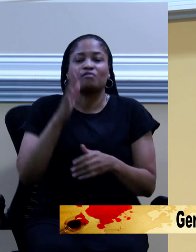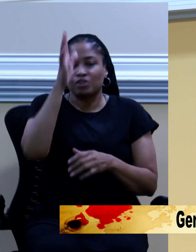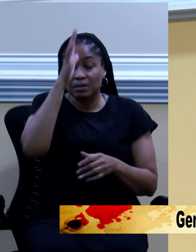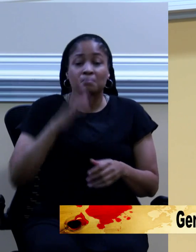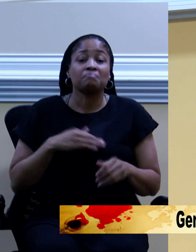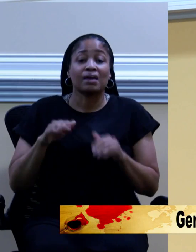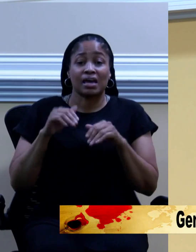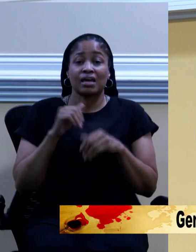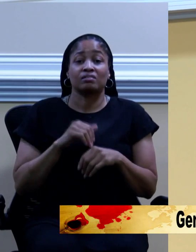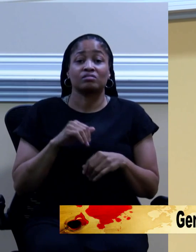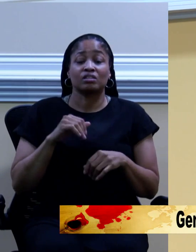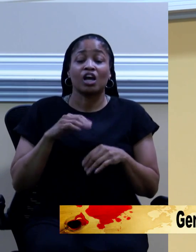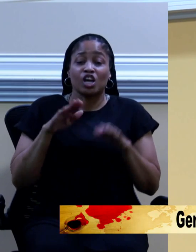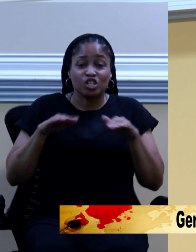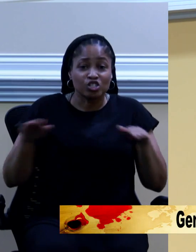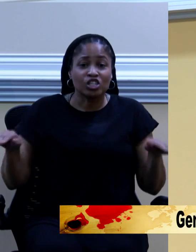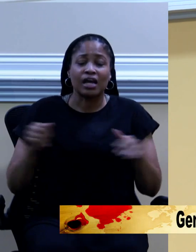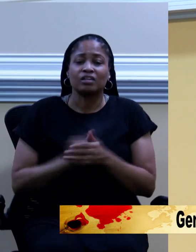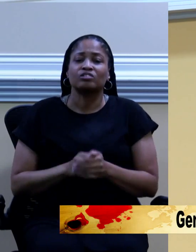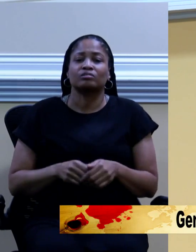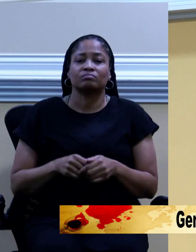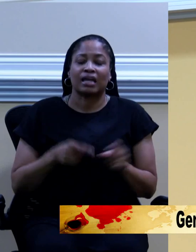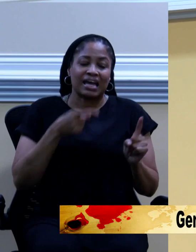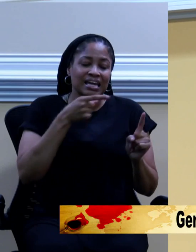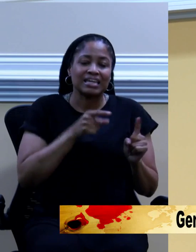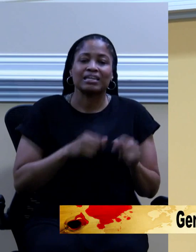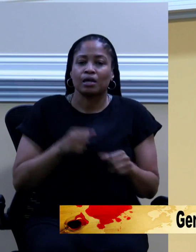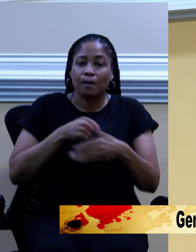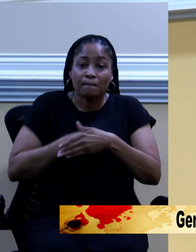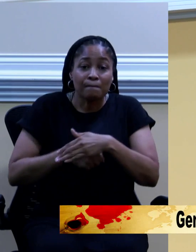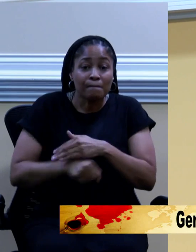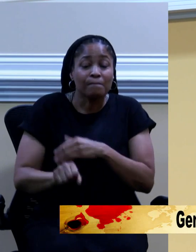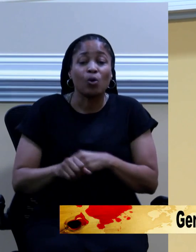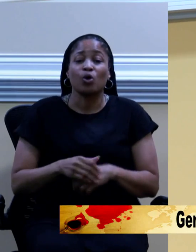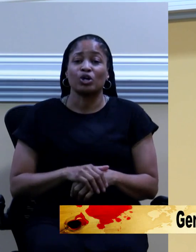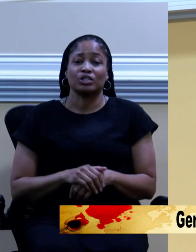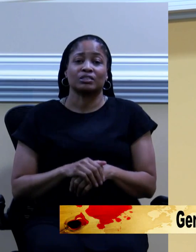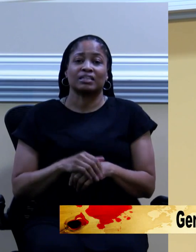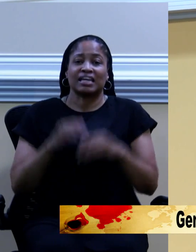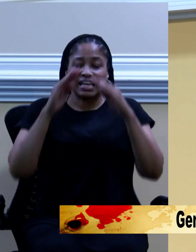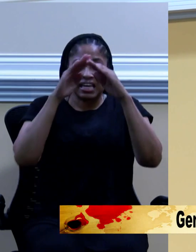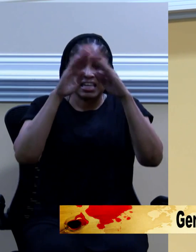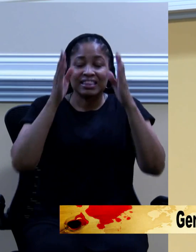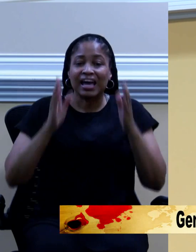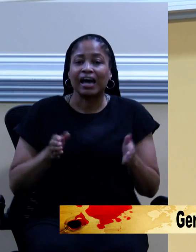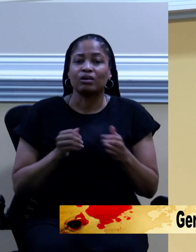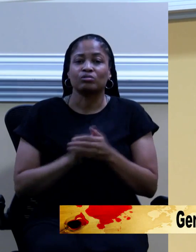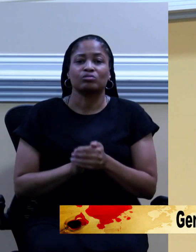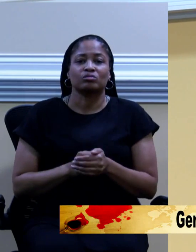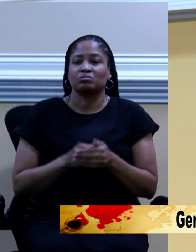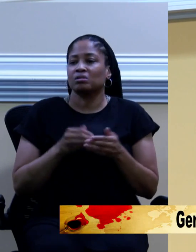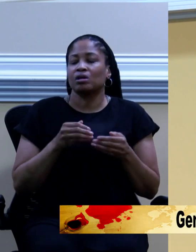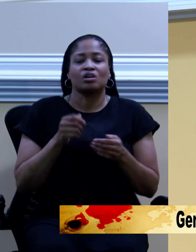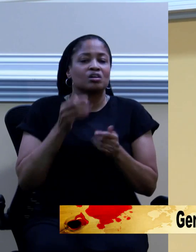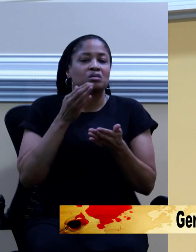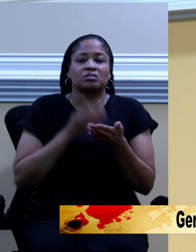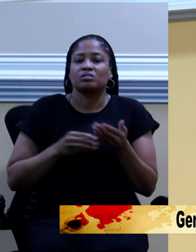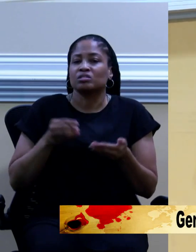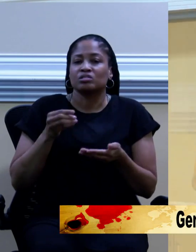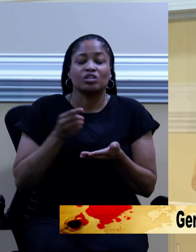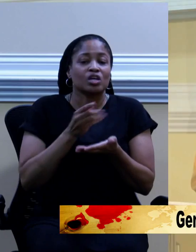generation. He that is born in the house or bought with money of any stranger, which is not of thy seed. I